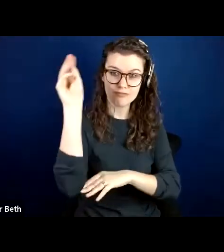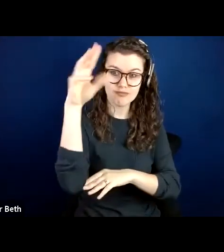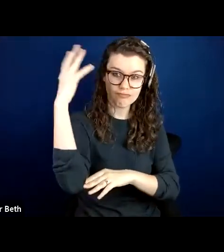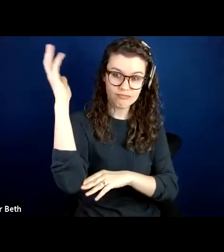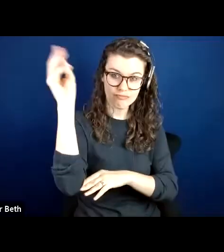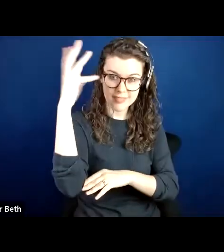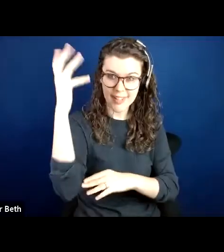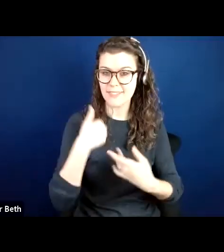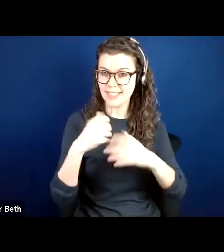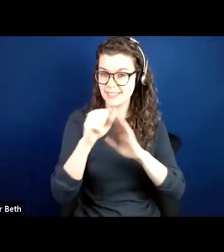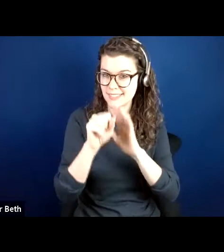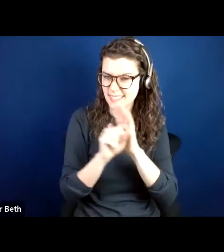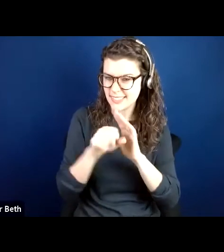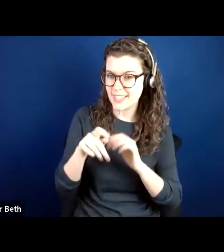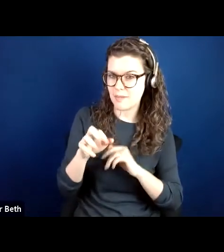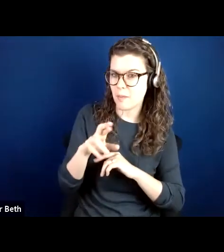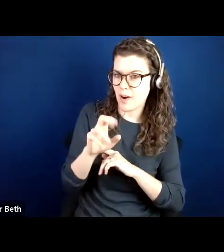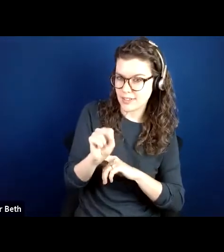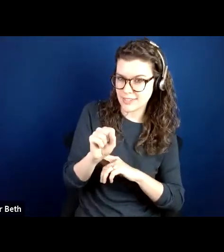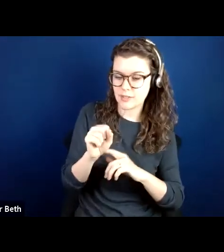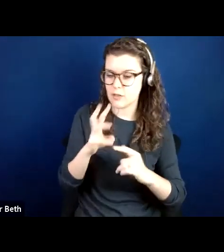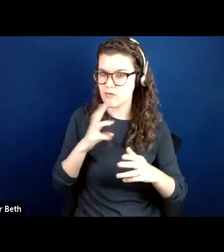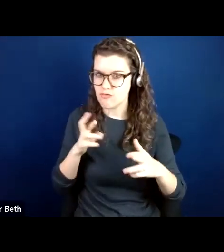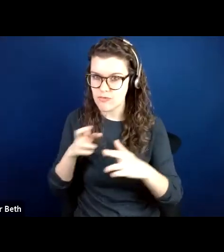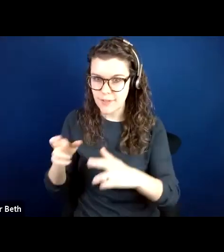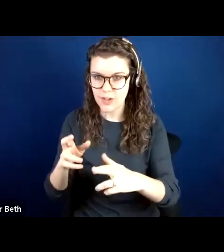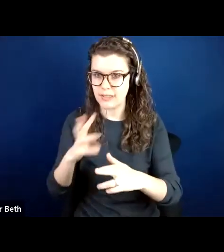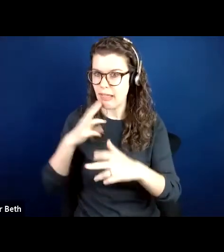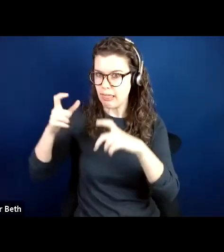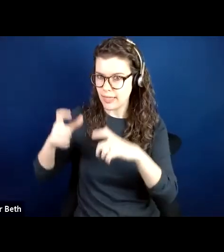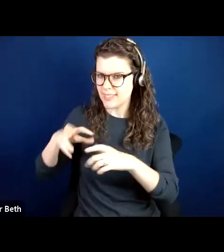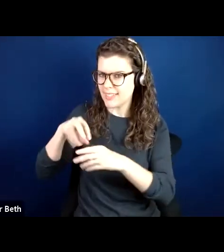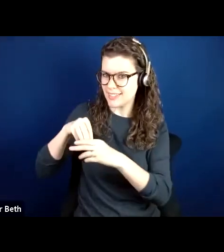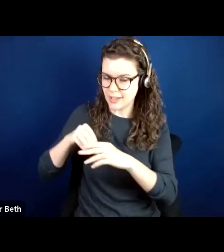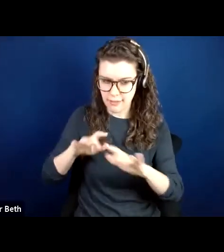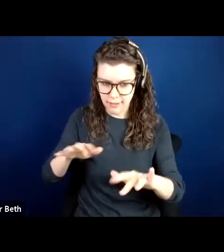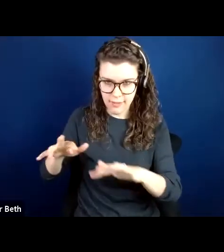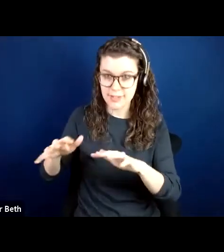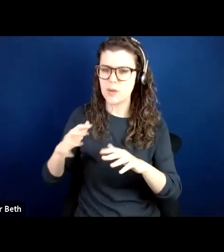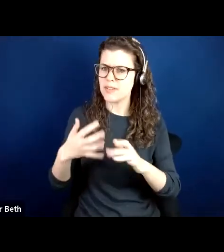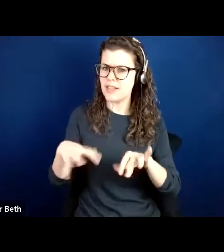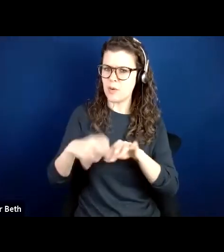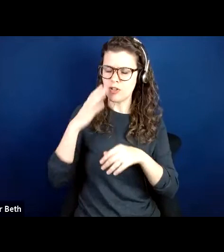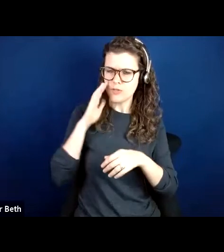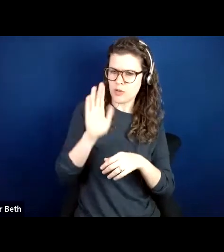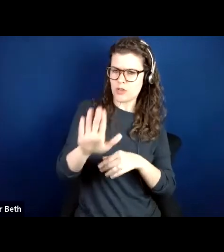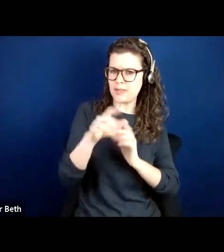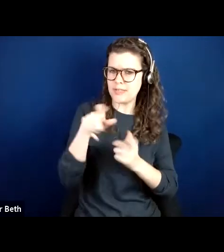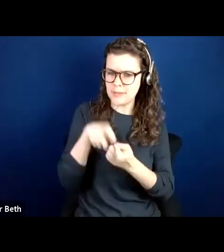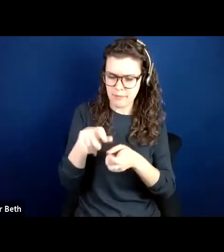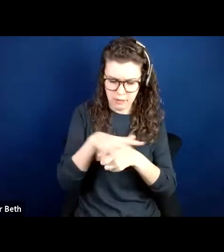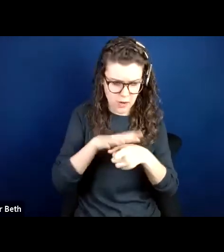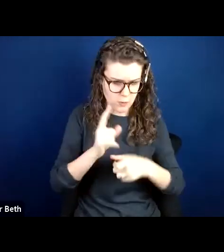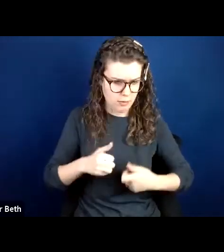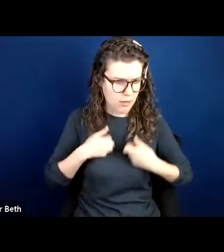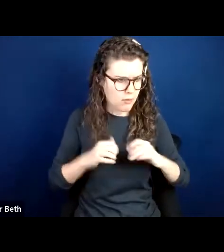parks, rivers, and inland lakes. And so knowing your region and some of the key features of it is a great way